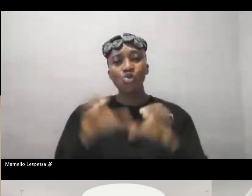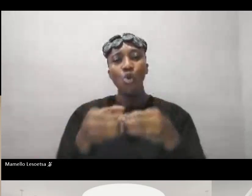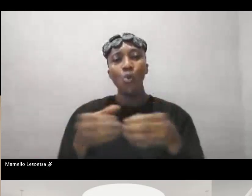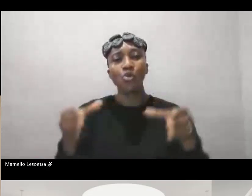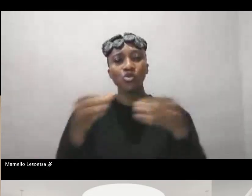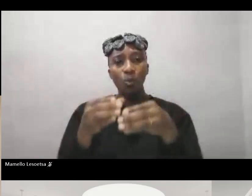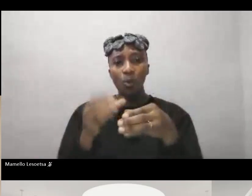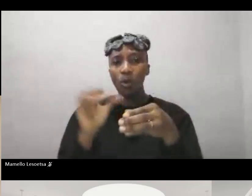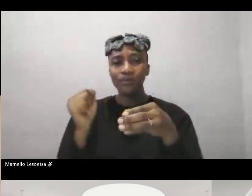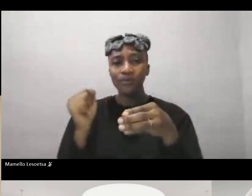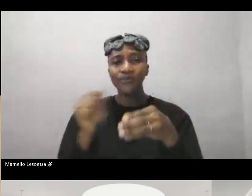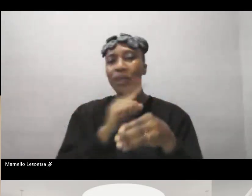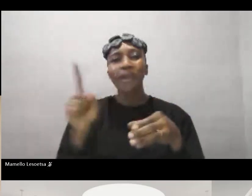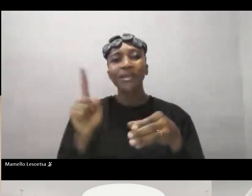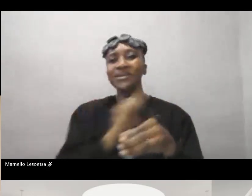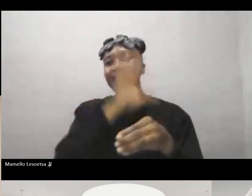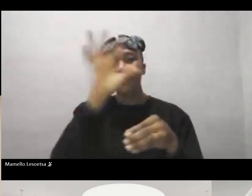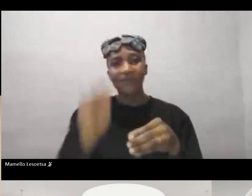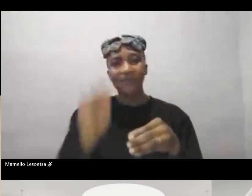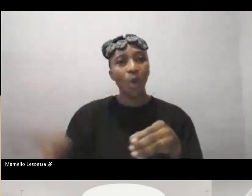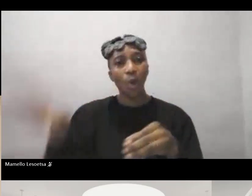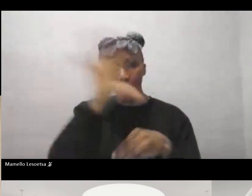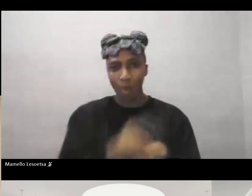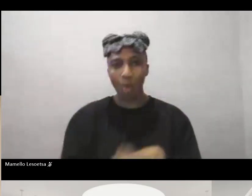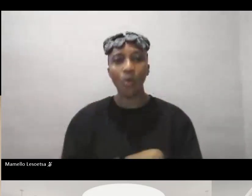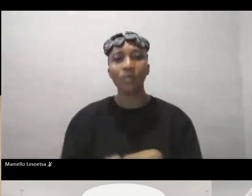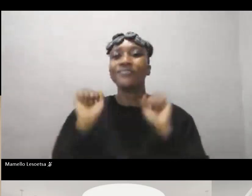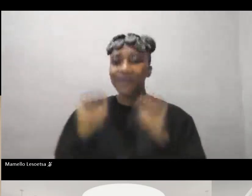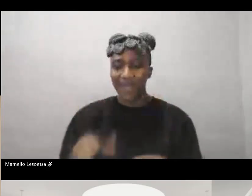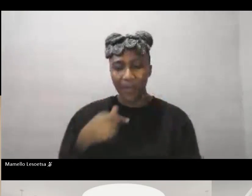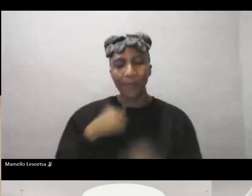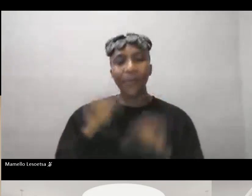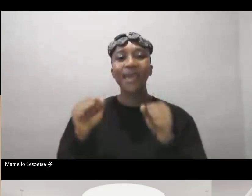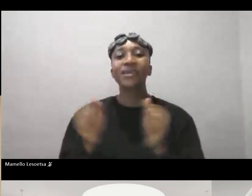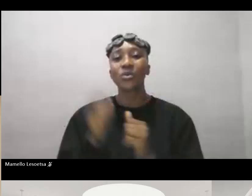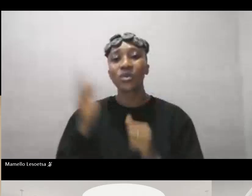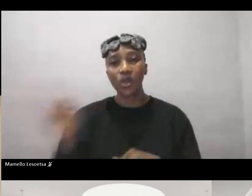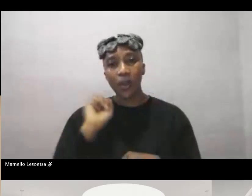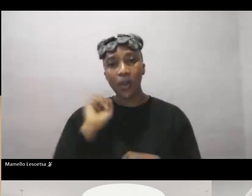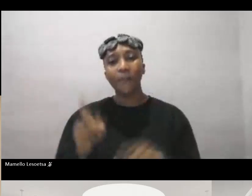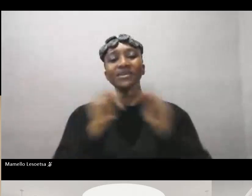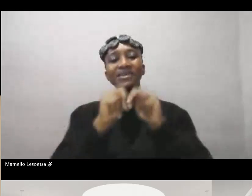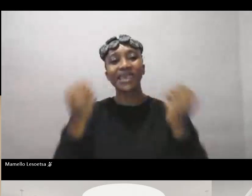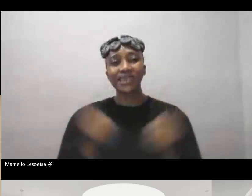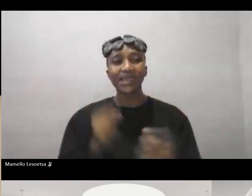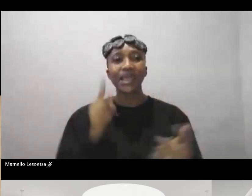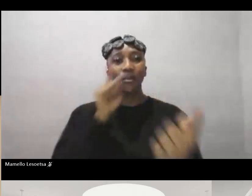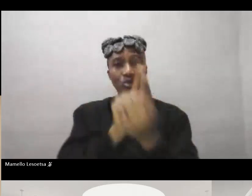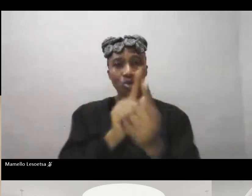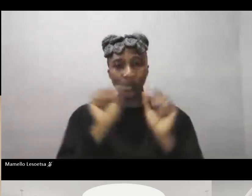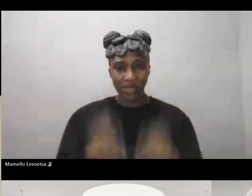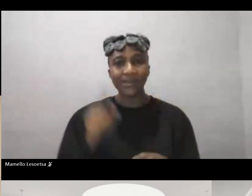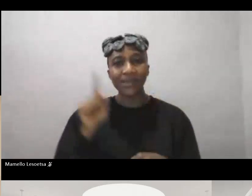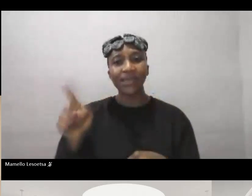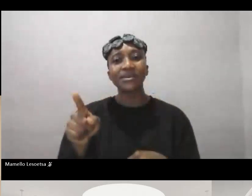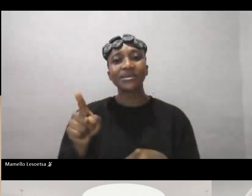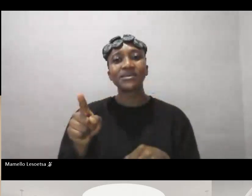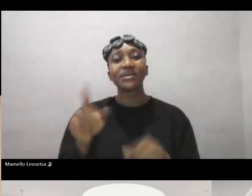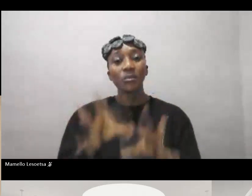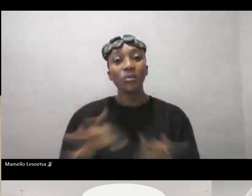a whole. No, definitely. I agree with you with a national approach. Definitely, that's very, very needed. But you have to remember that